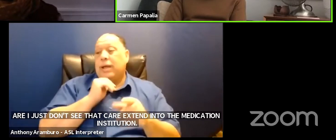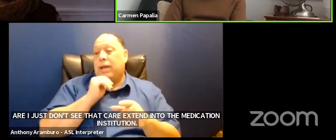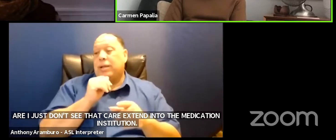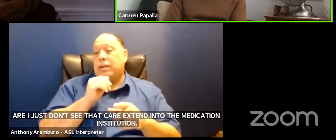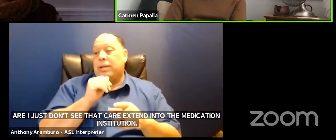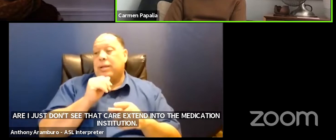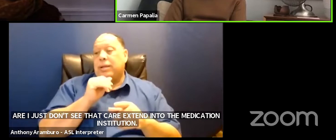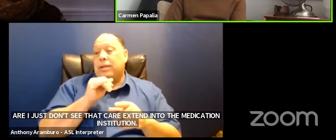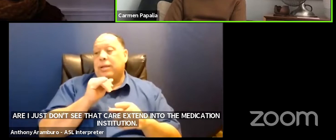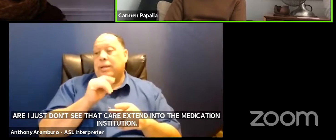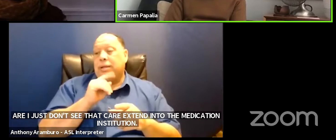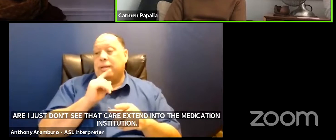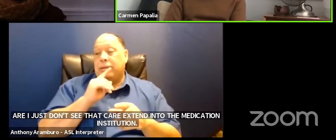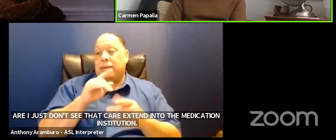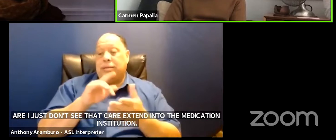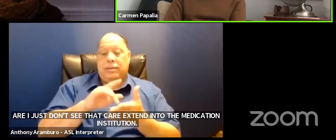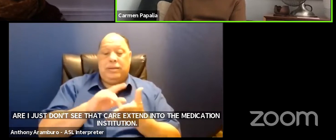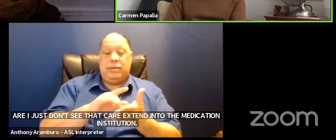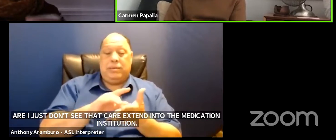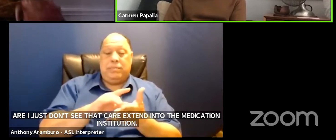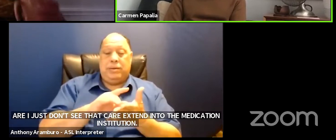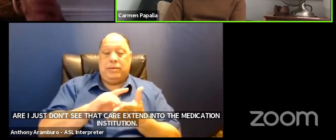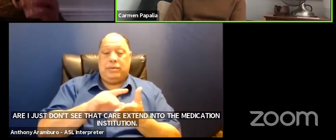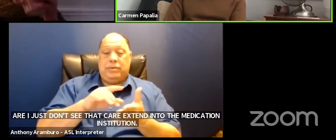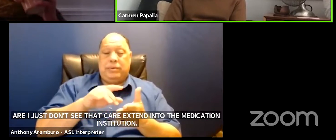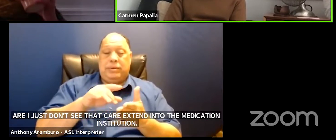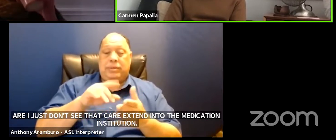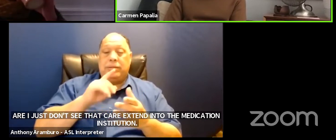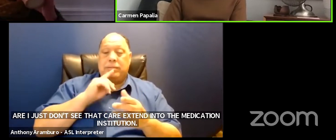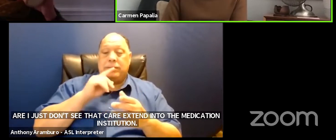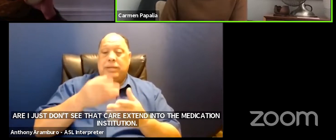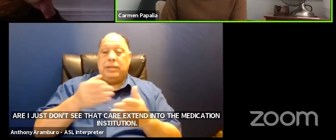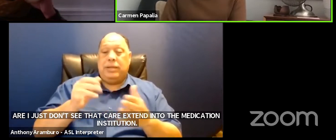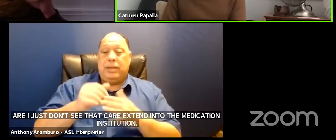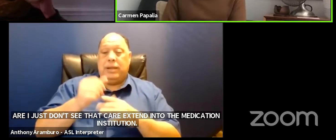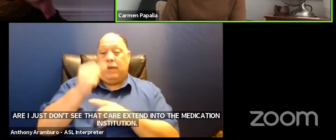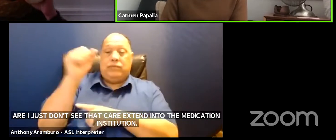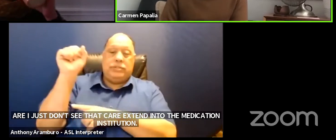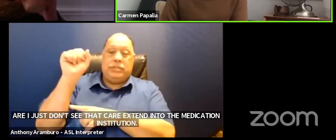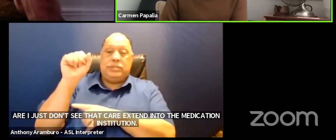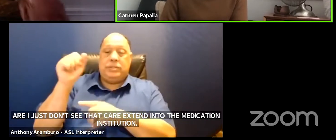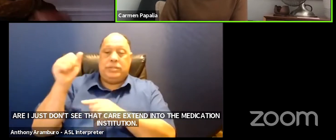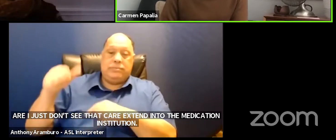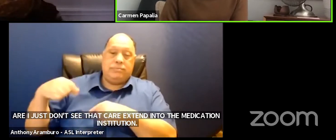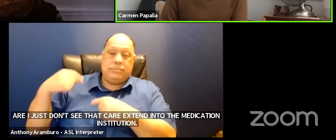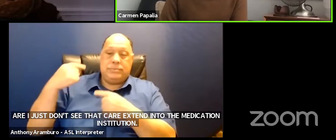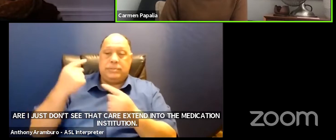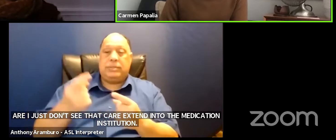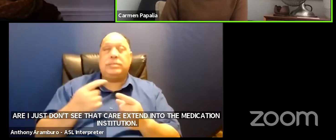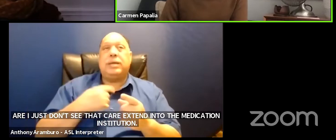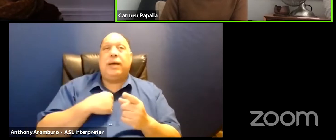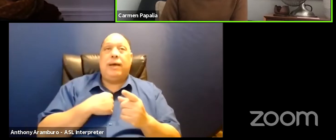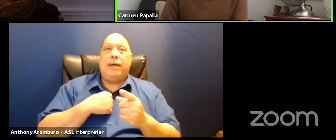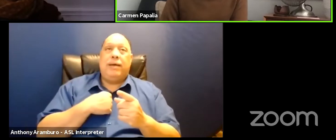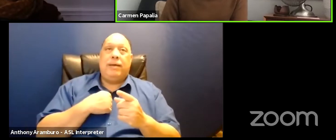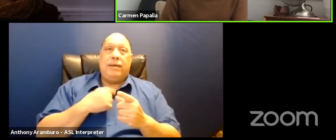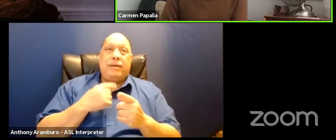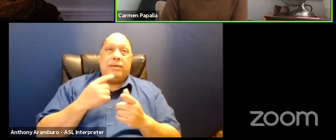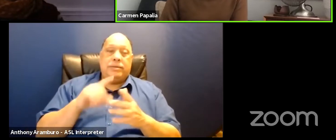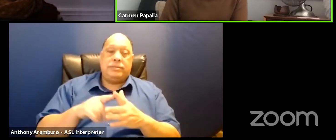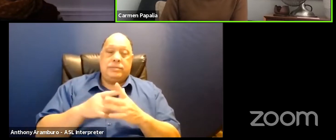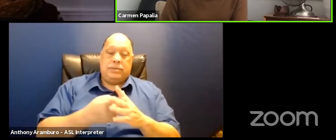the, like, being medicalized is the thing that I have resisted ever since I